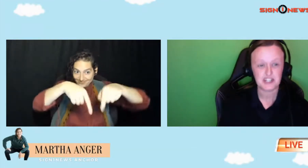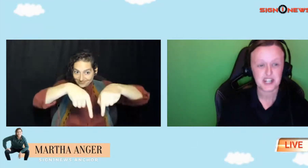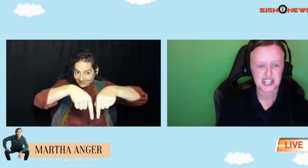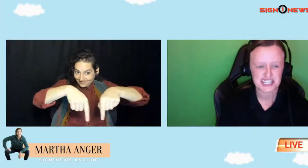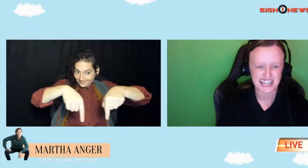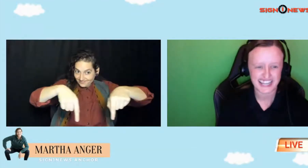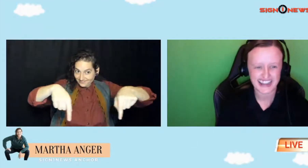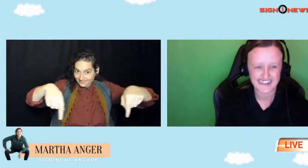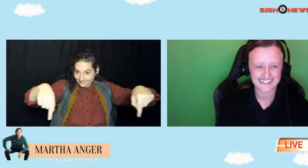Be sure to check it out.